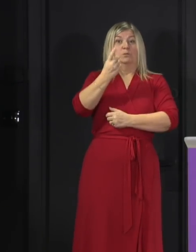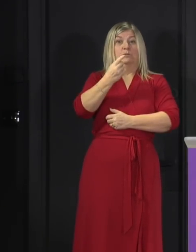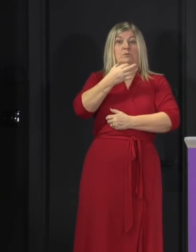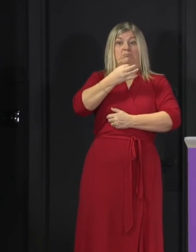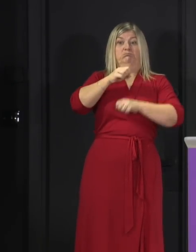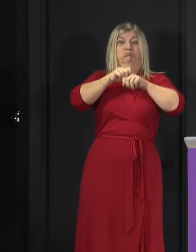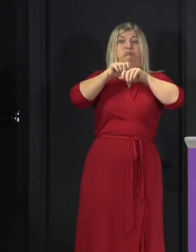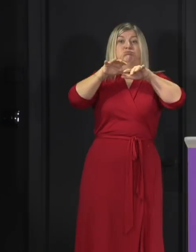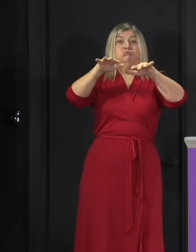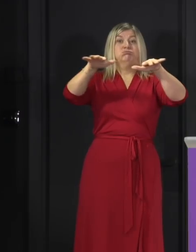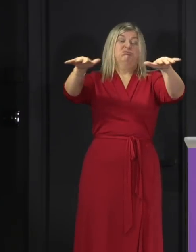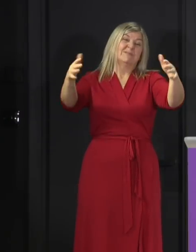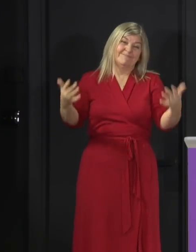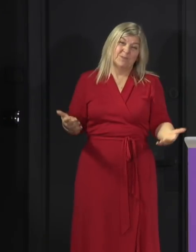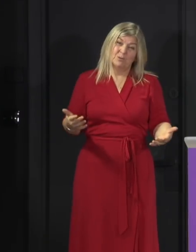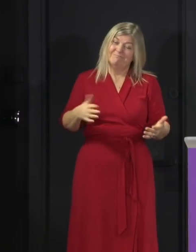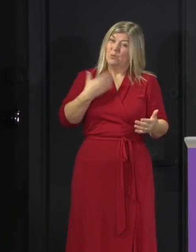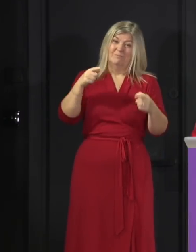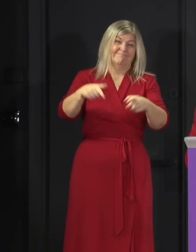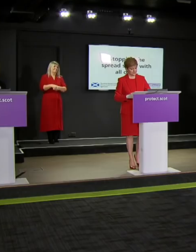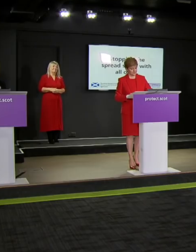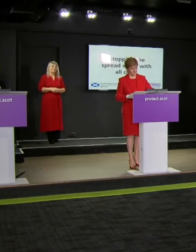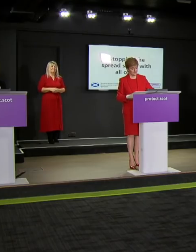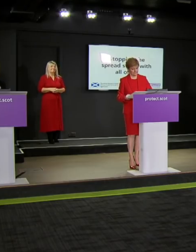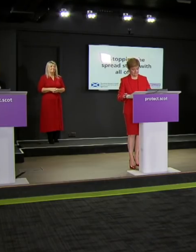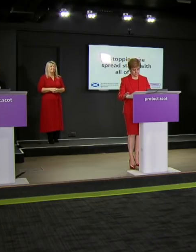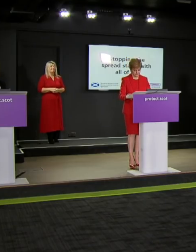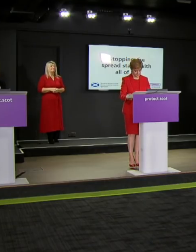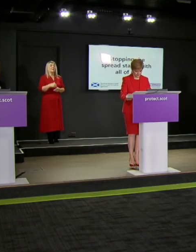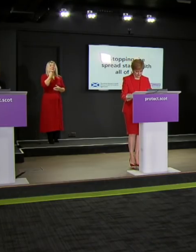right now. Michael Blackley from the Daily Mail.